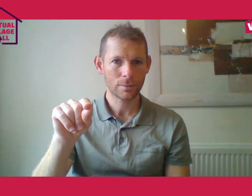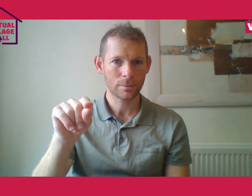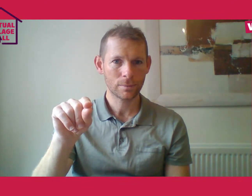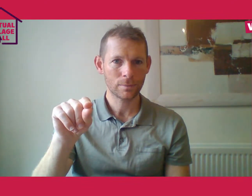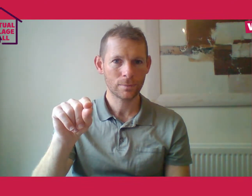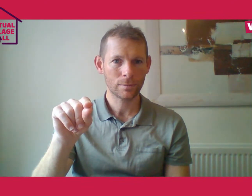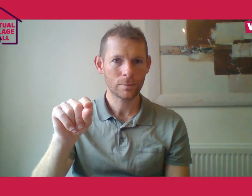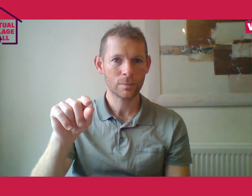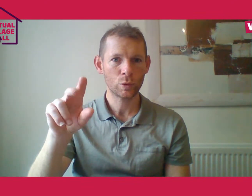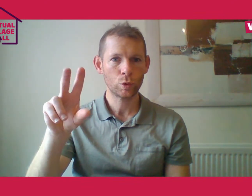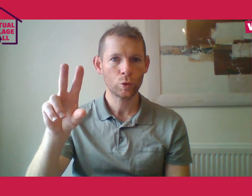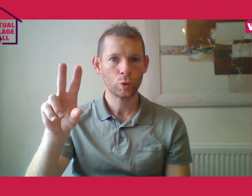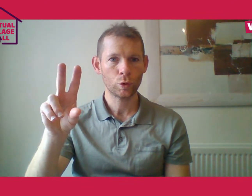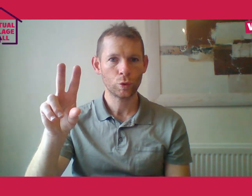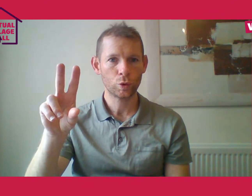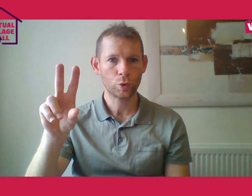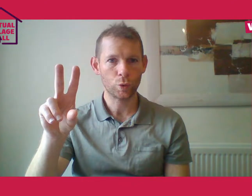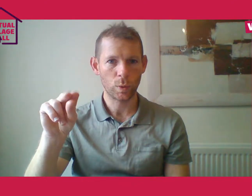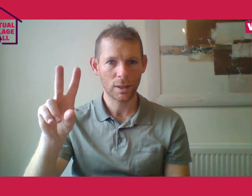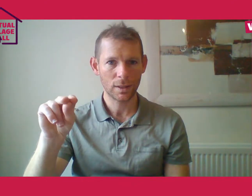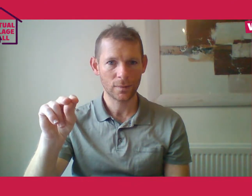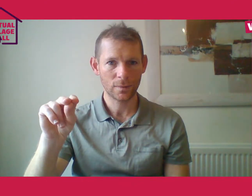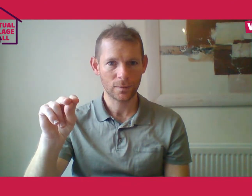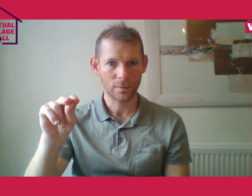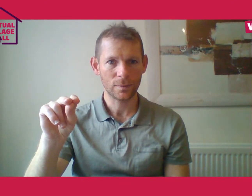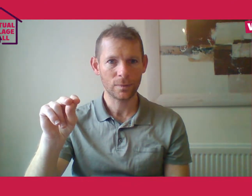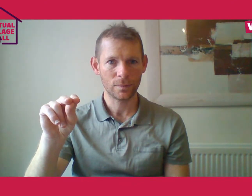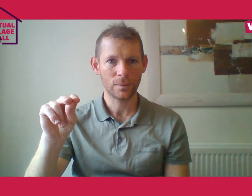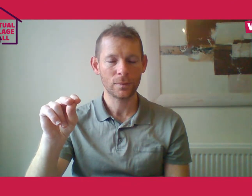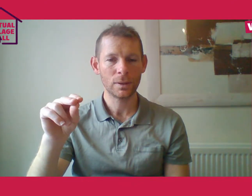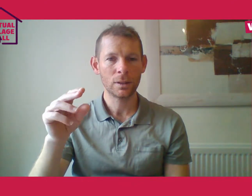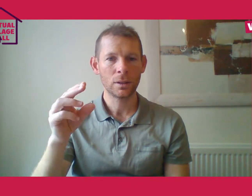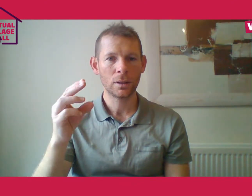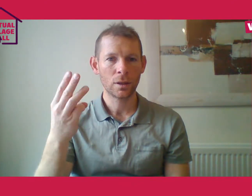So again, 11, 12,